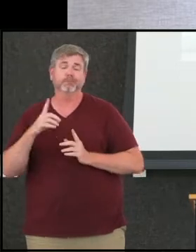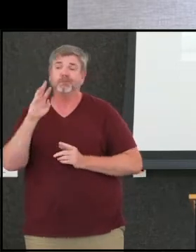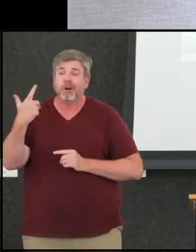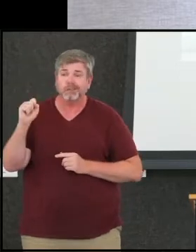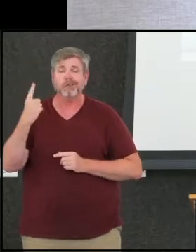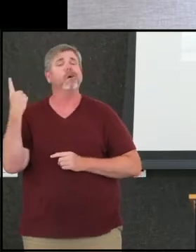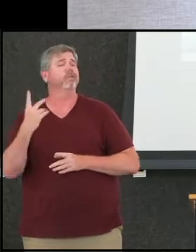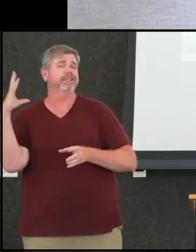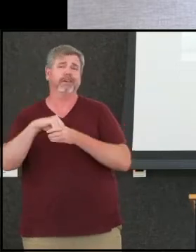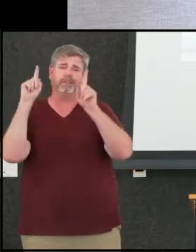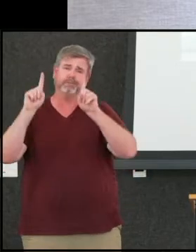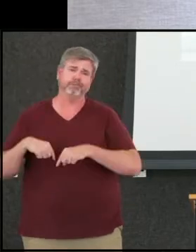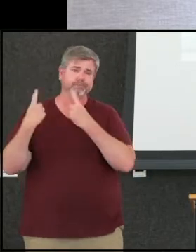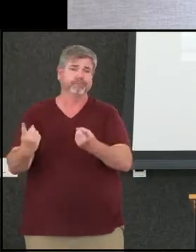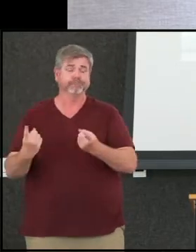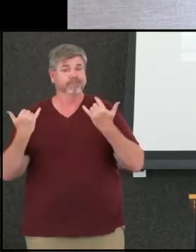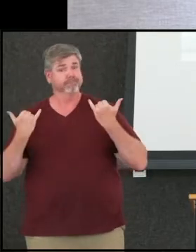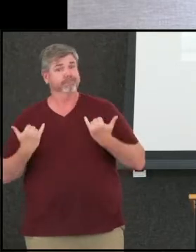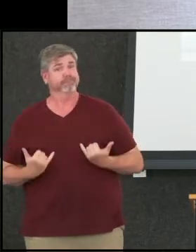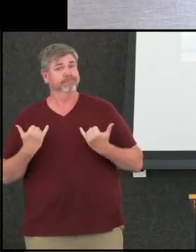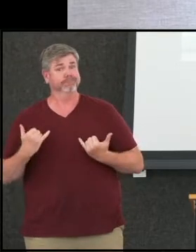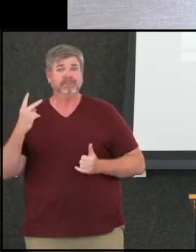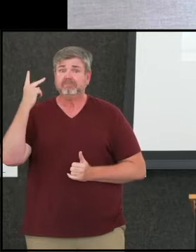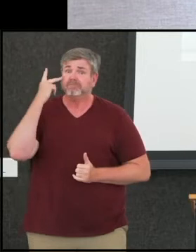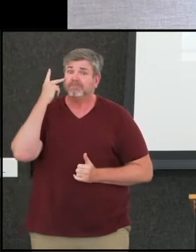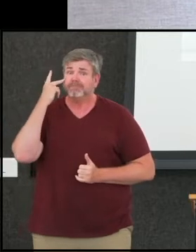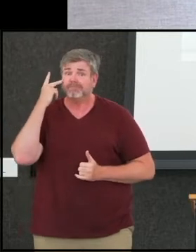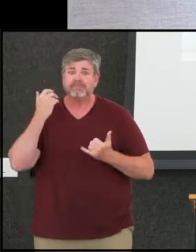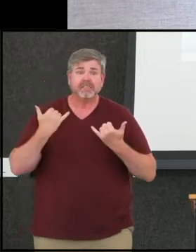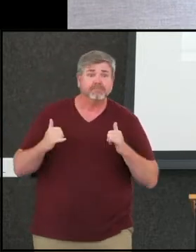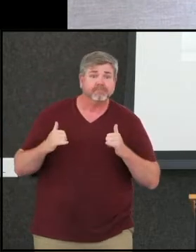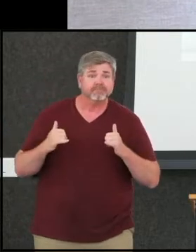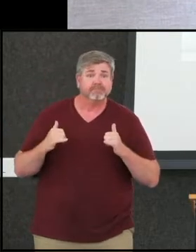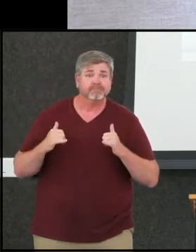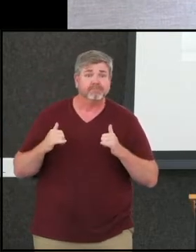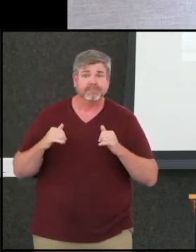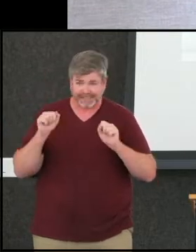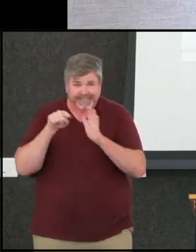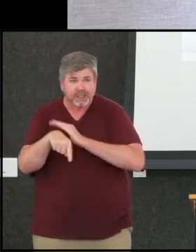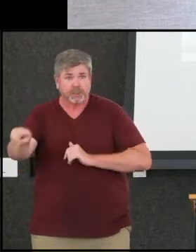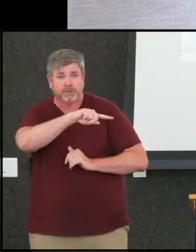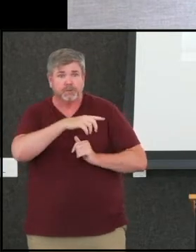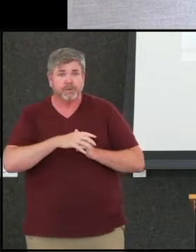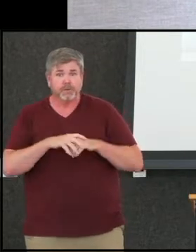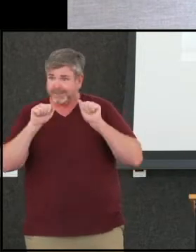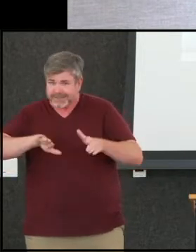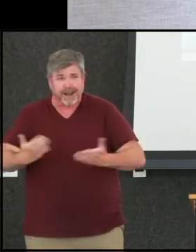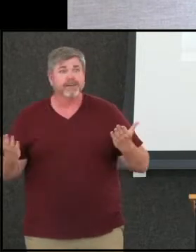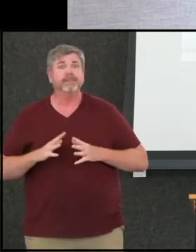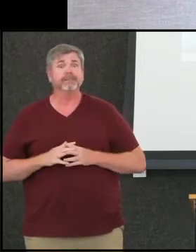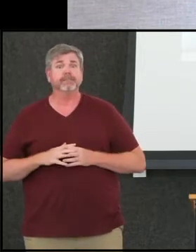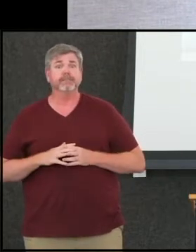you experiment and you can die. I hope parents talk to their kids, but I hope really that